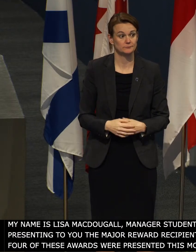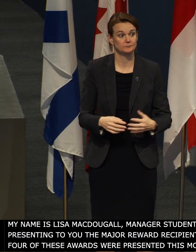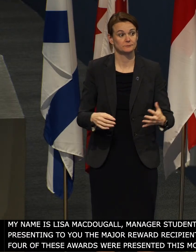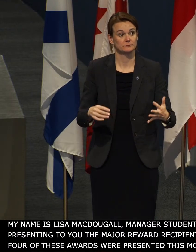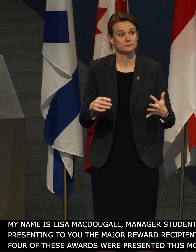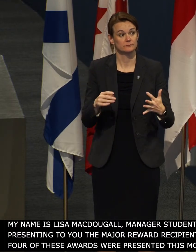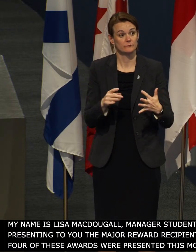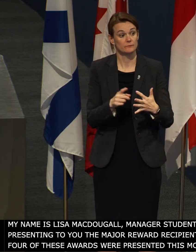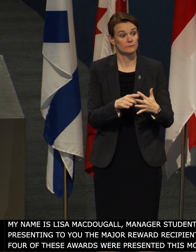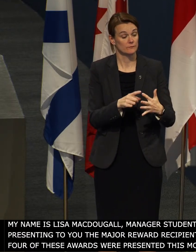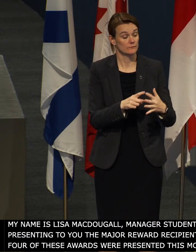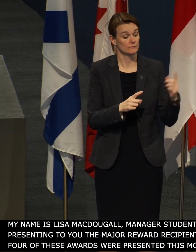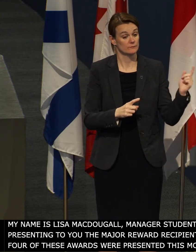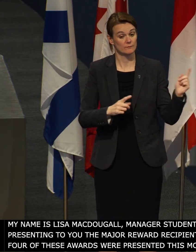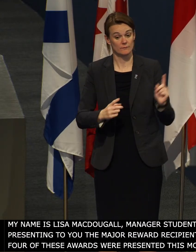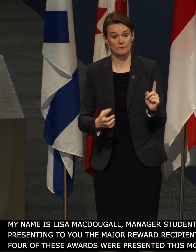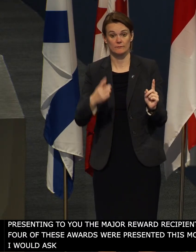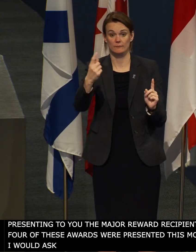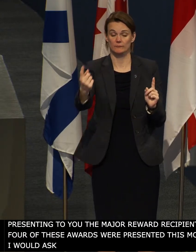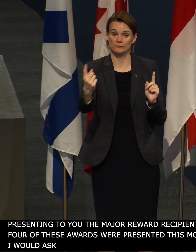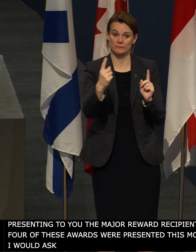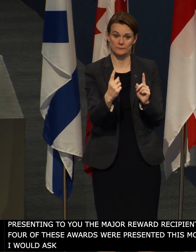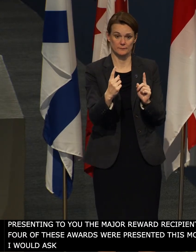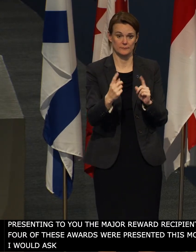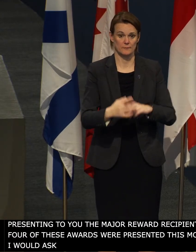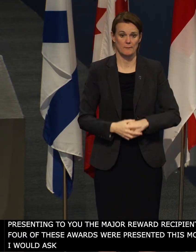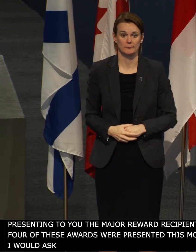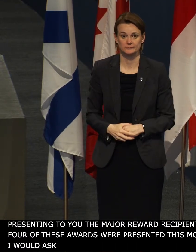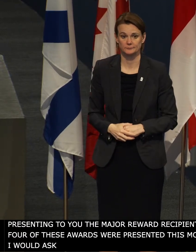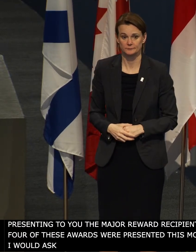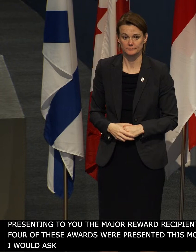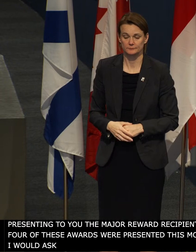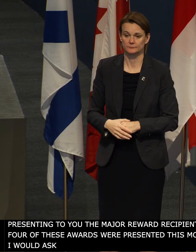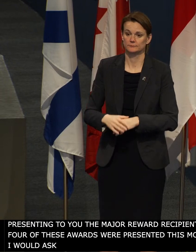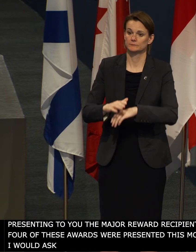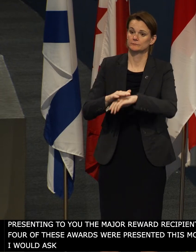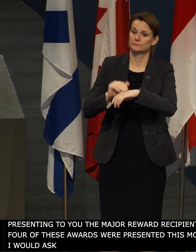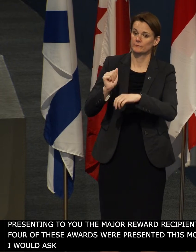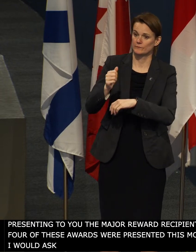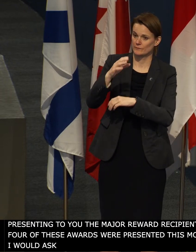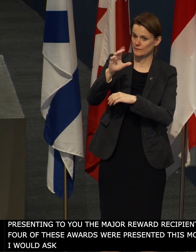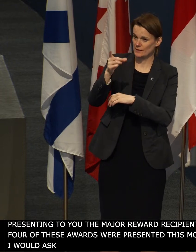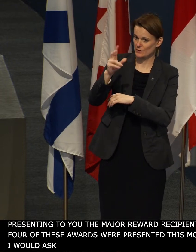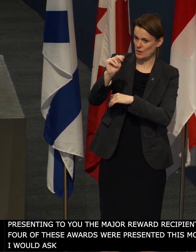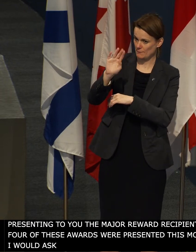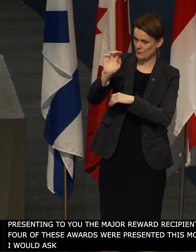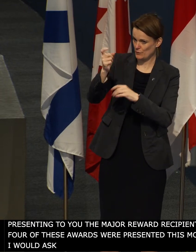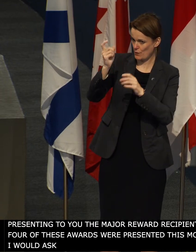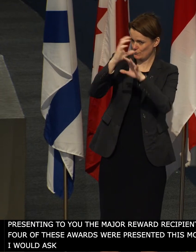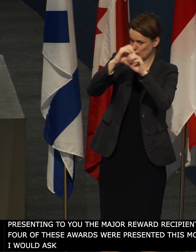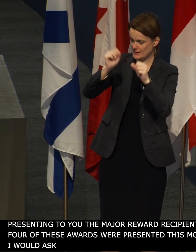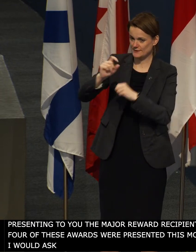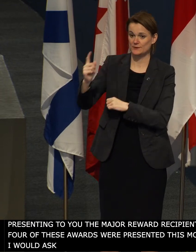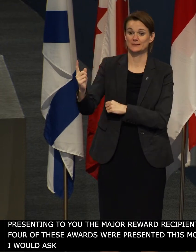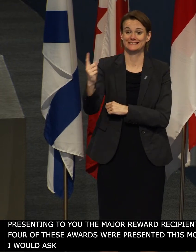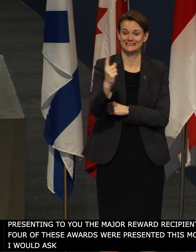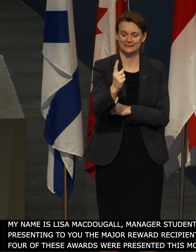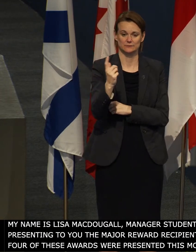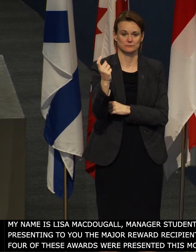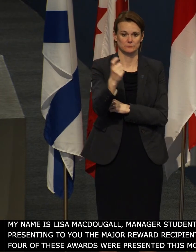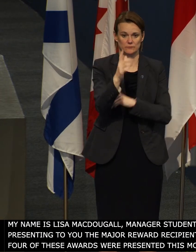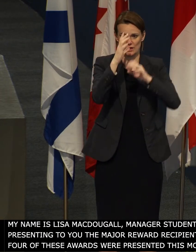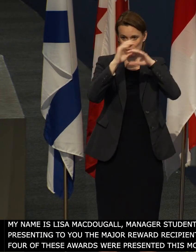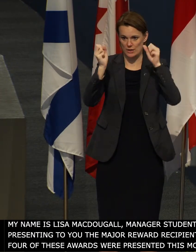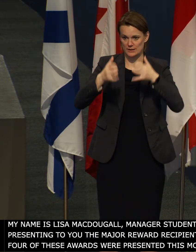and the presenter to come forward as I announce the name. We now welcome Don Bureau, President, to come forward to present